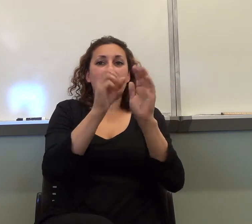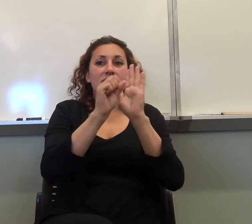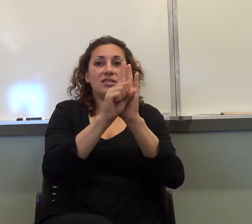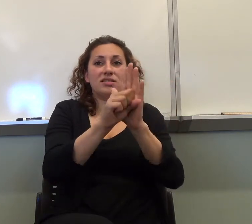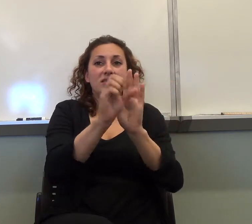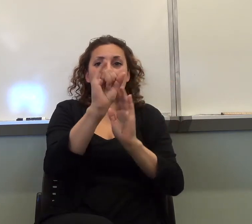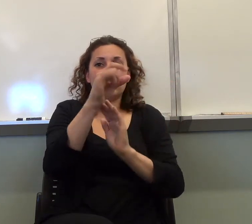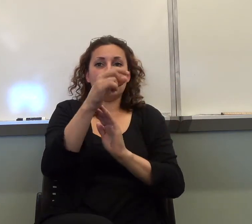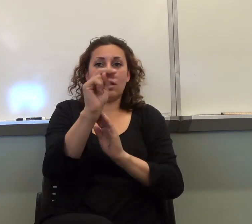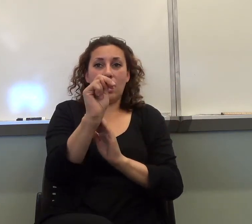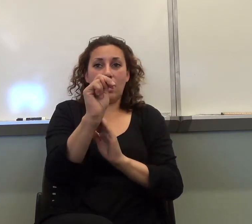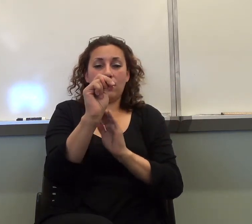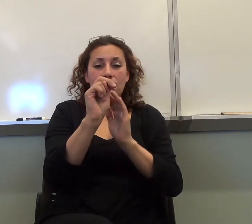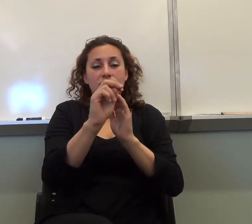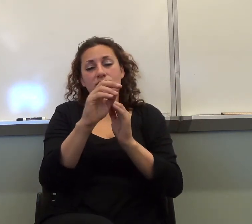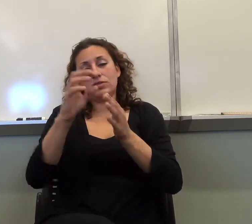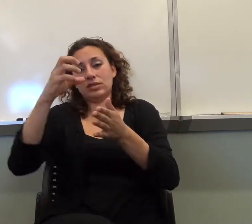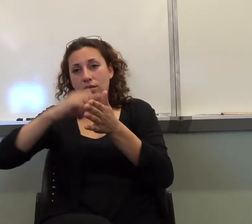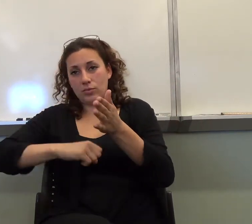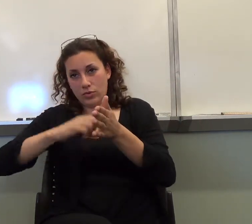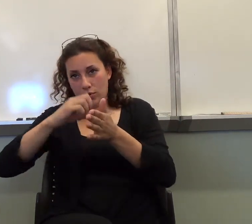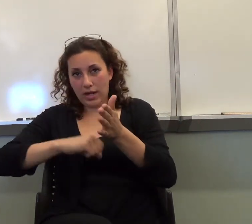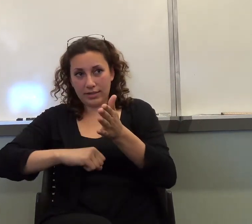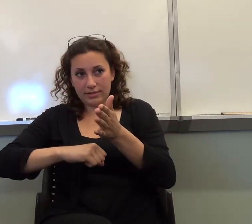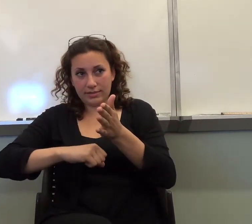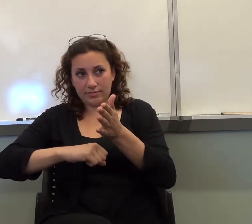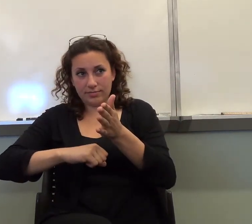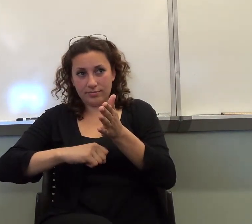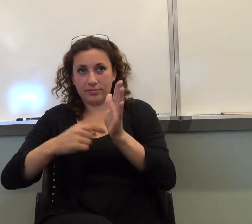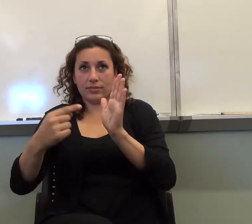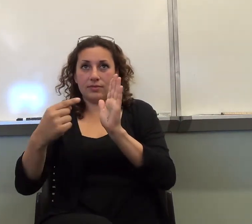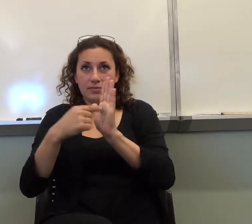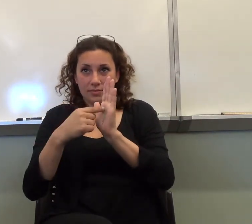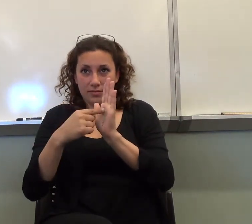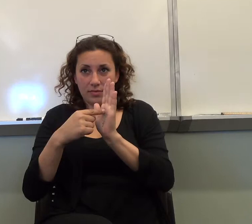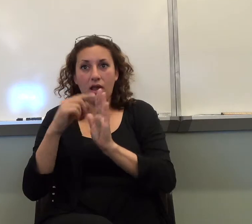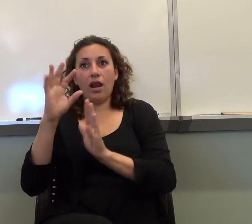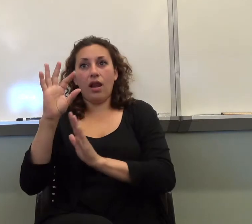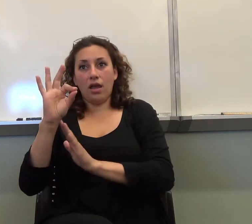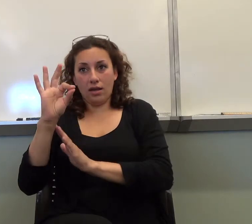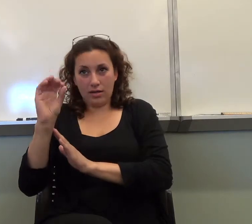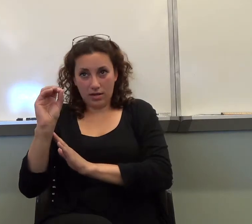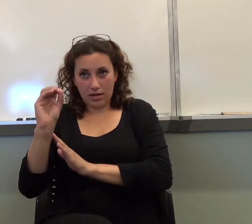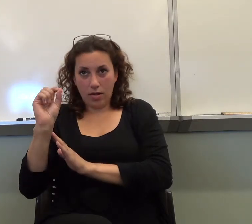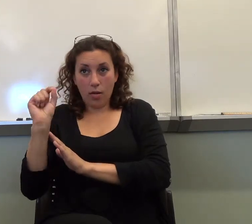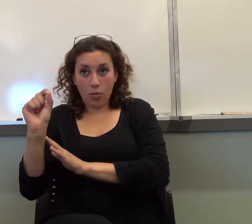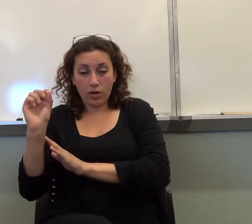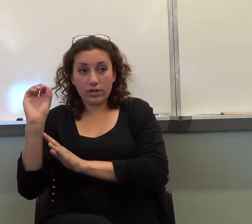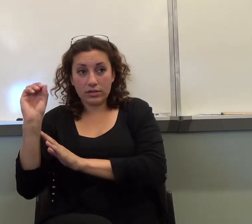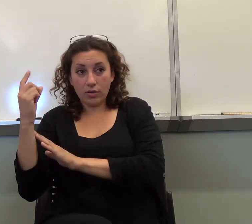then subtraction. And then again, 90.01 change sign.